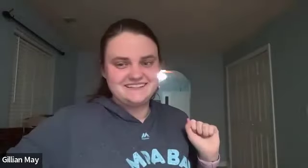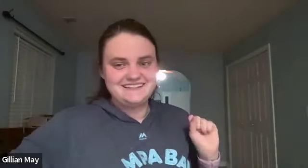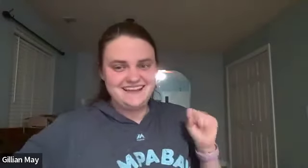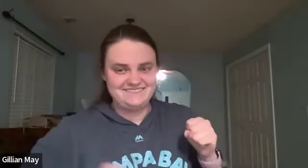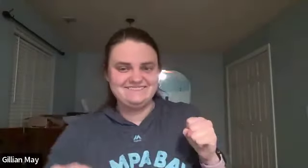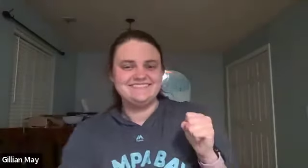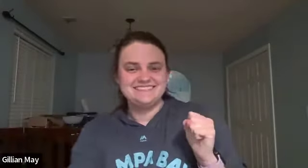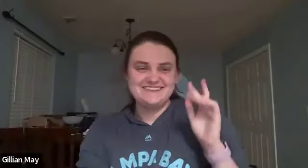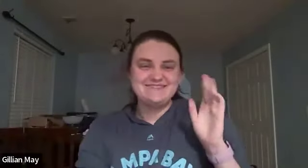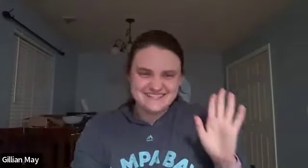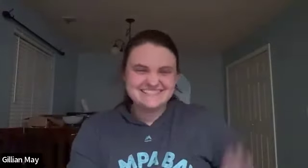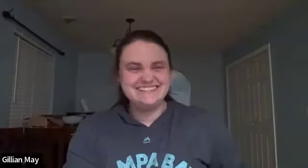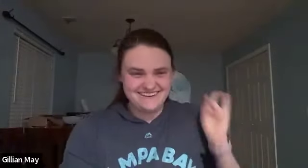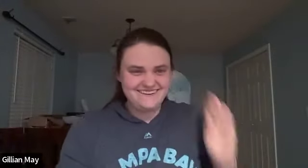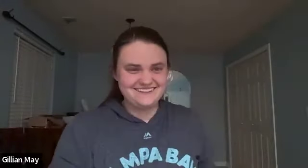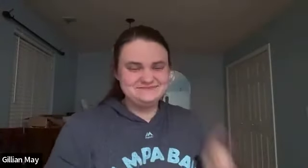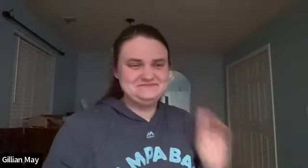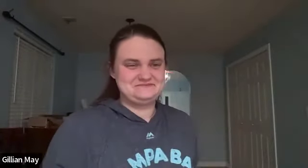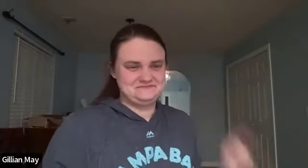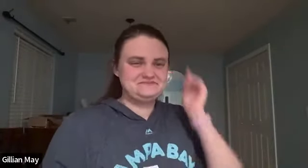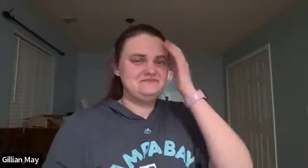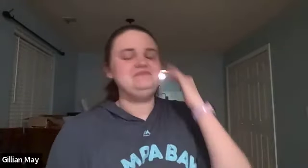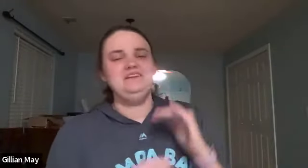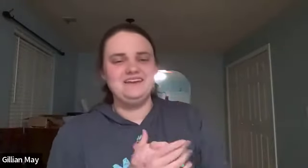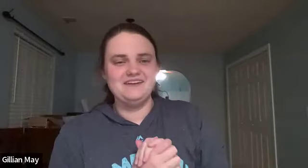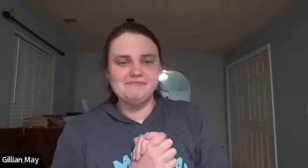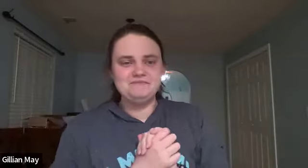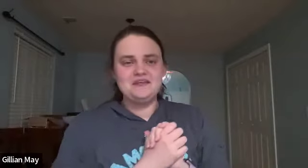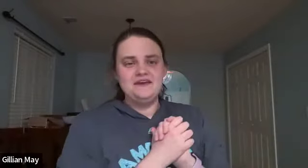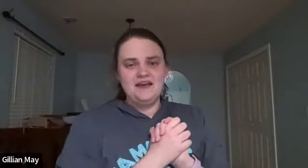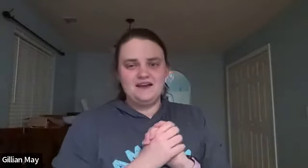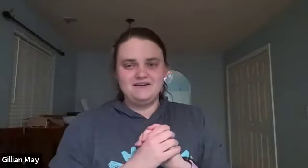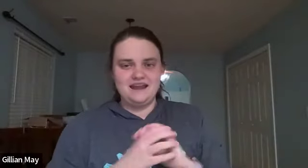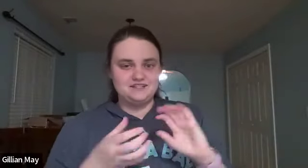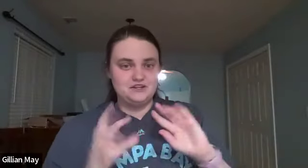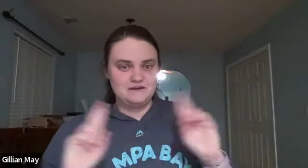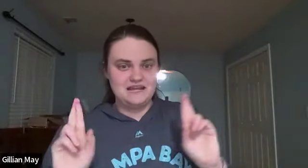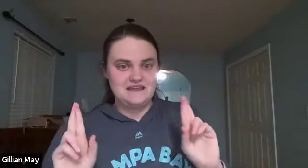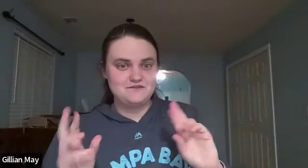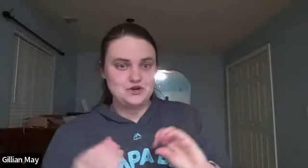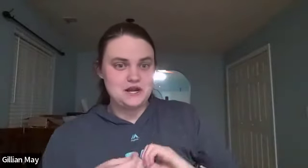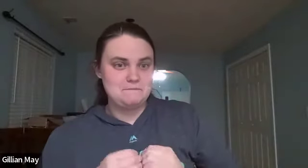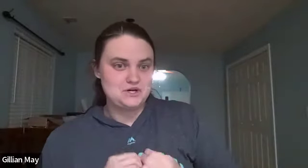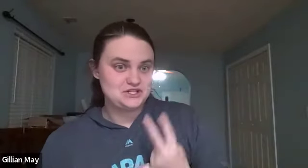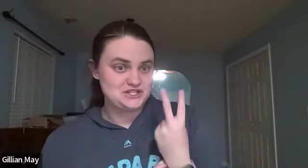Good. Yeah. So it was dog. Okay. All right. Are y'all ready for number